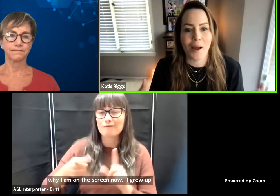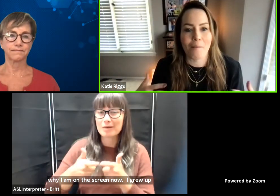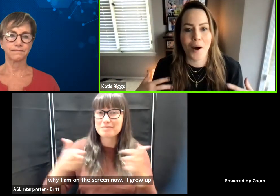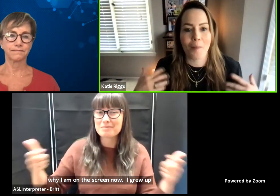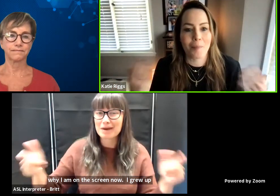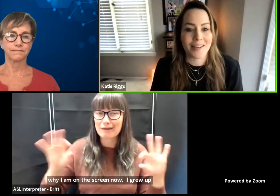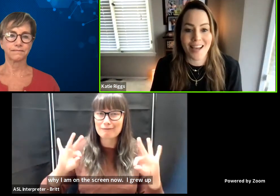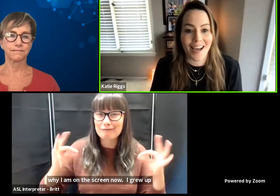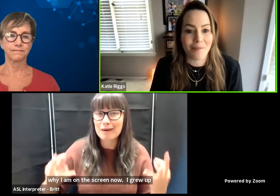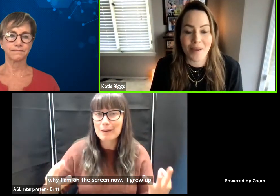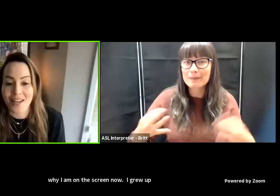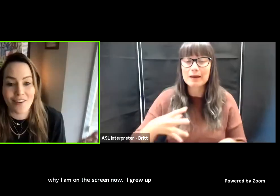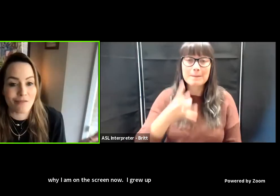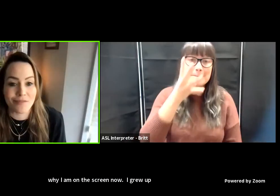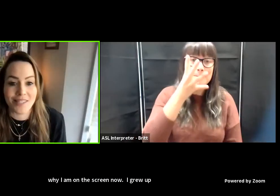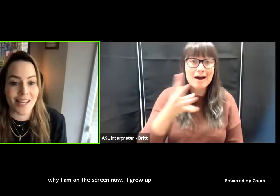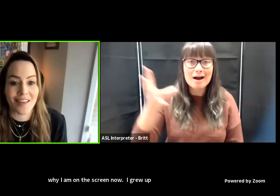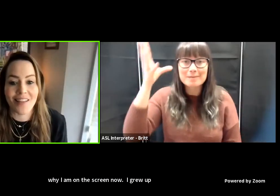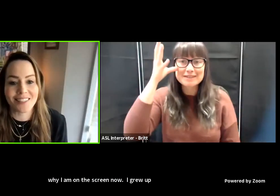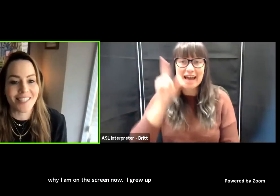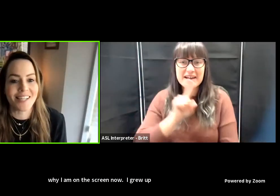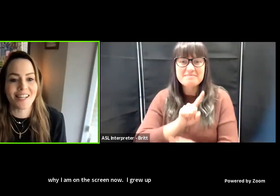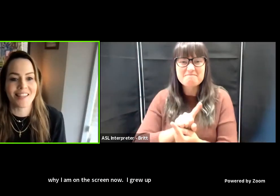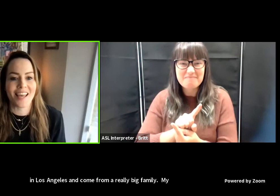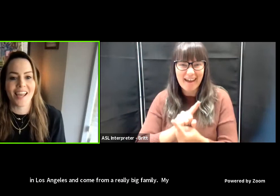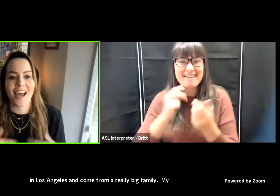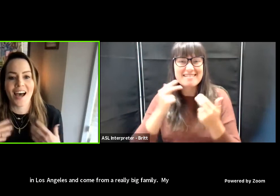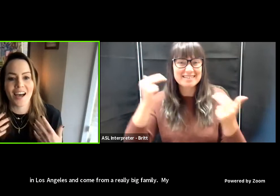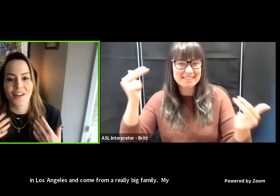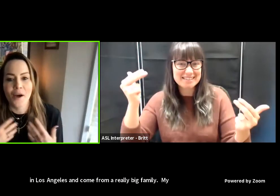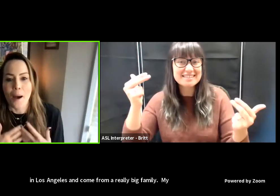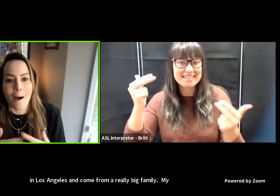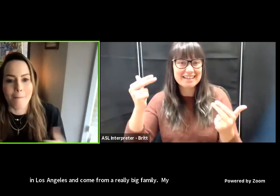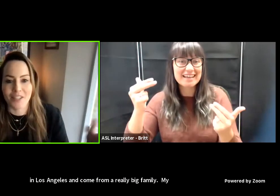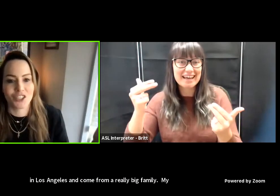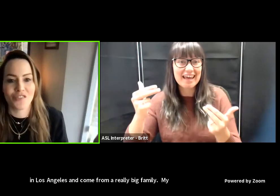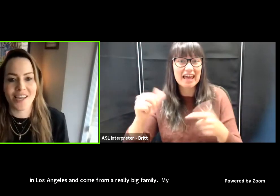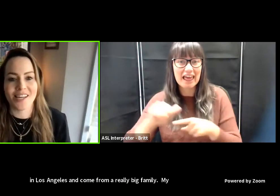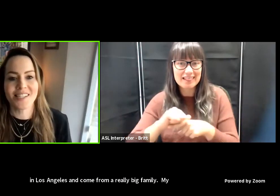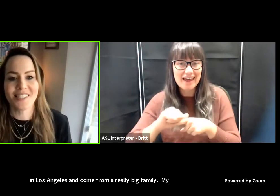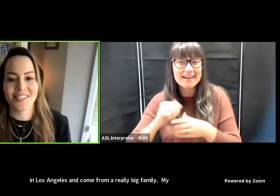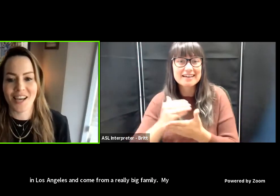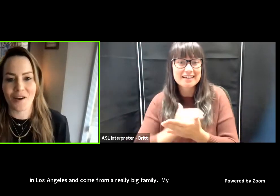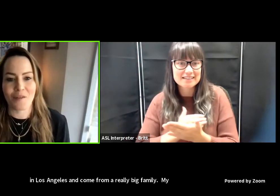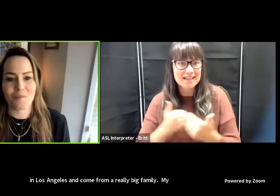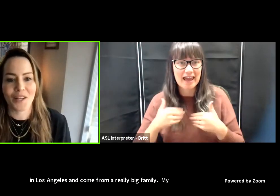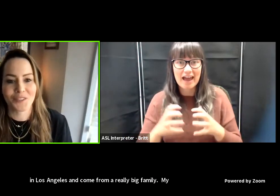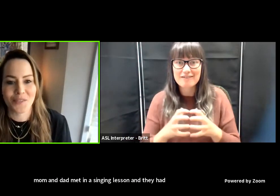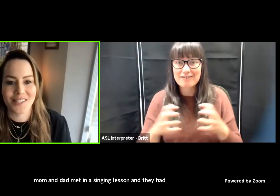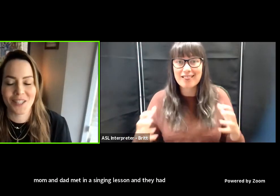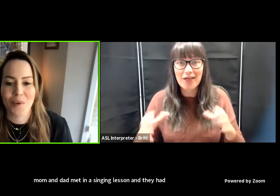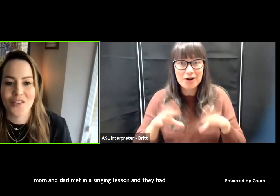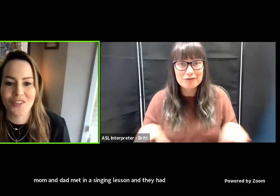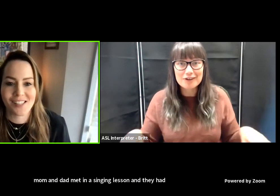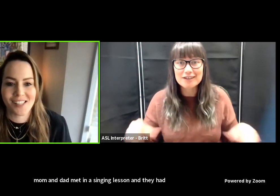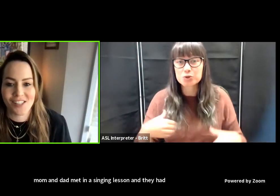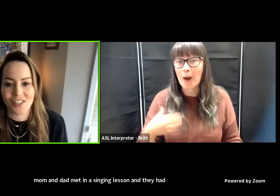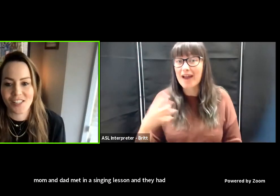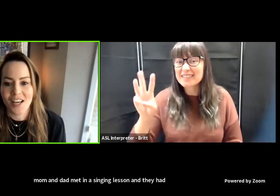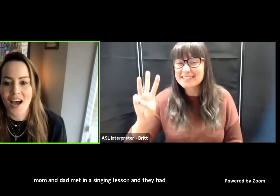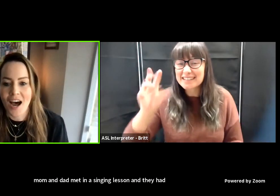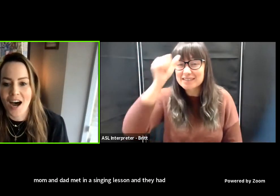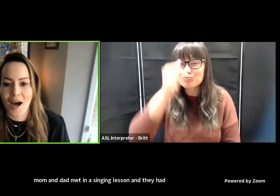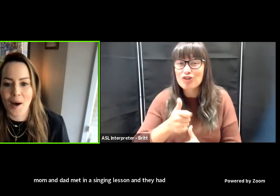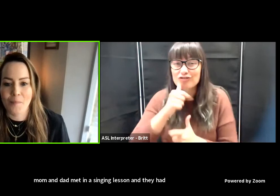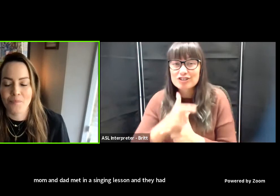family. My mom and my dad met in a singing lesson, and they had a bunch of kids. It's how I'm blessed with 6 brothers and